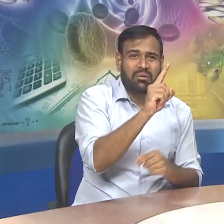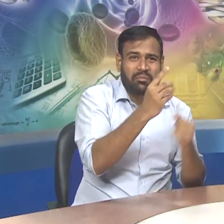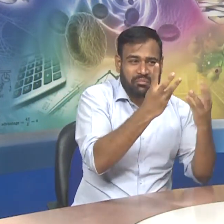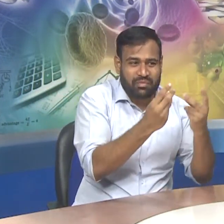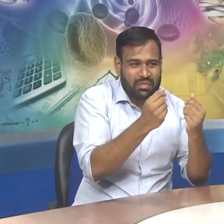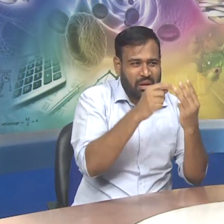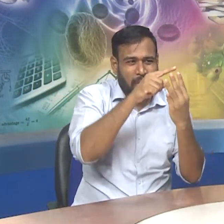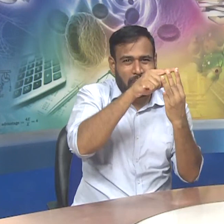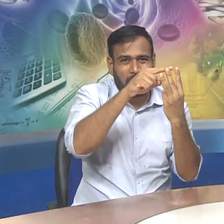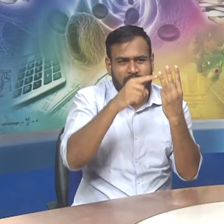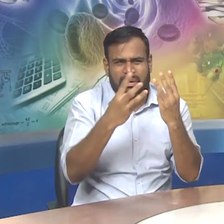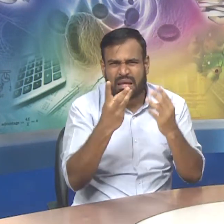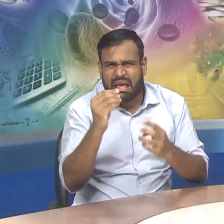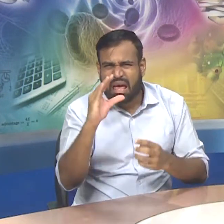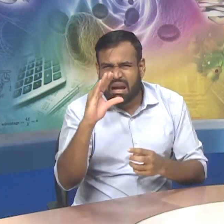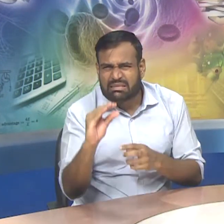other candidates.